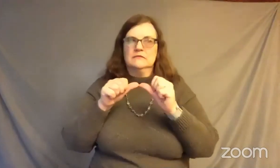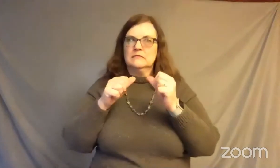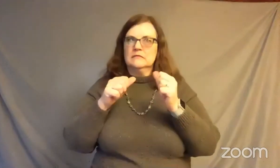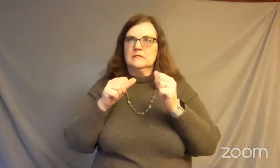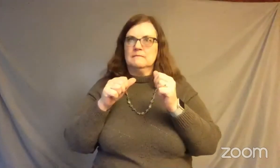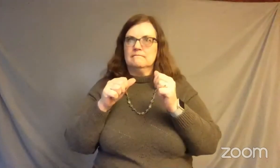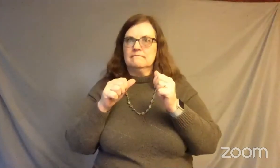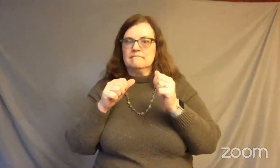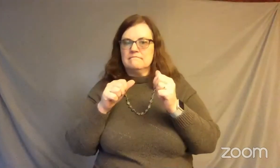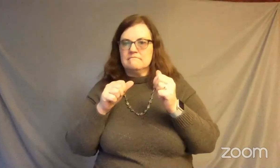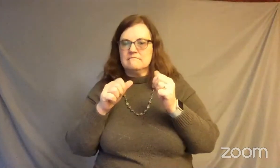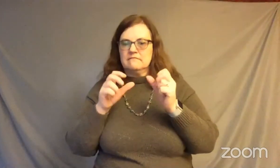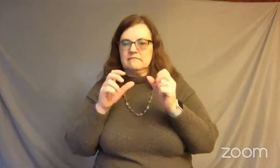I also suspect